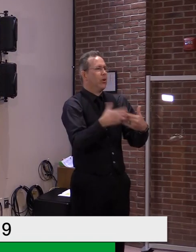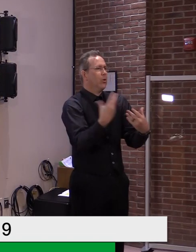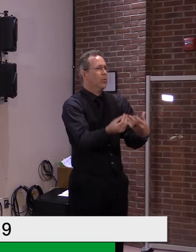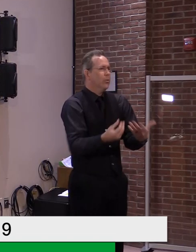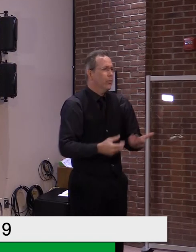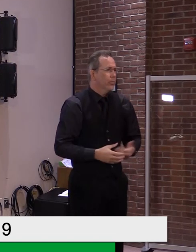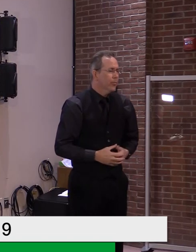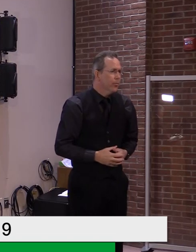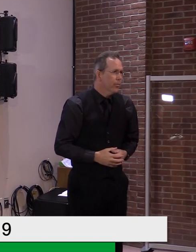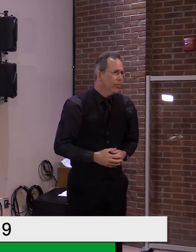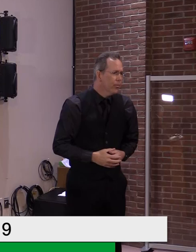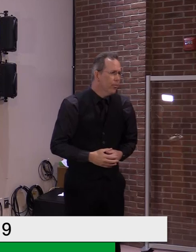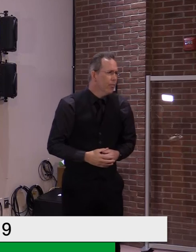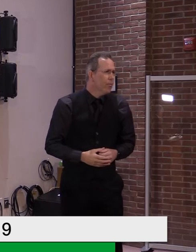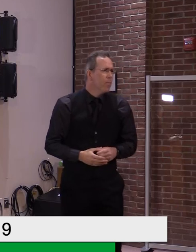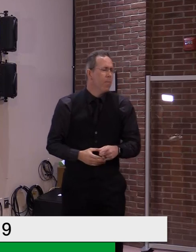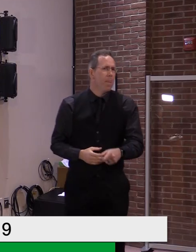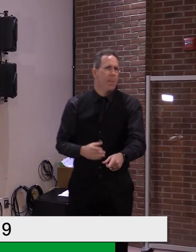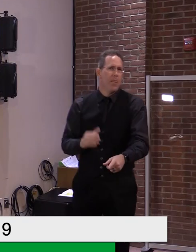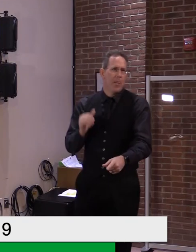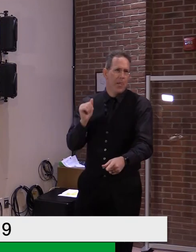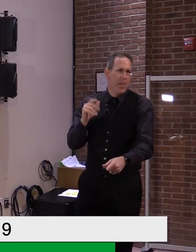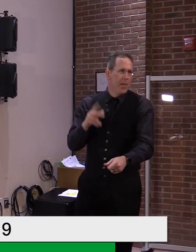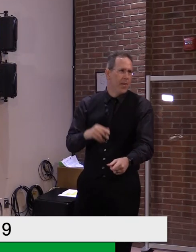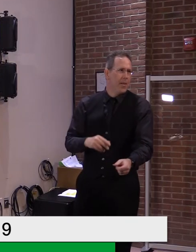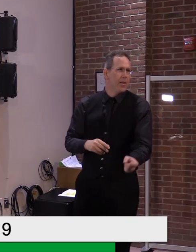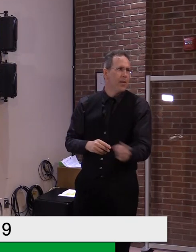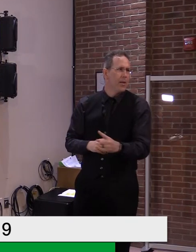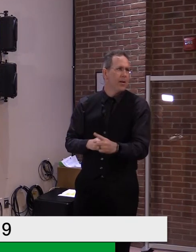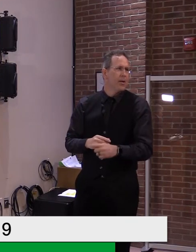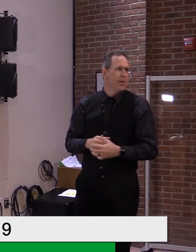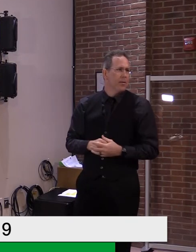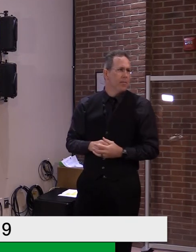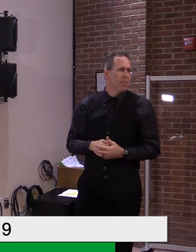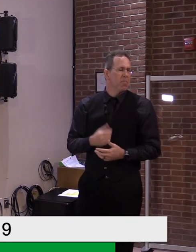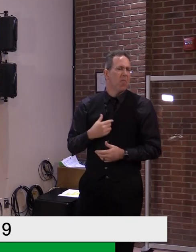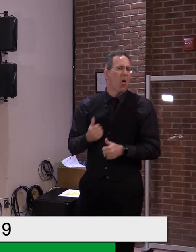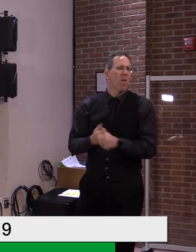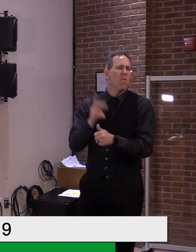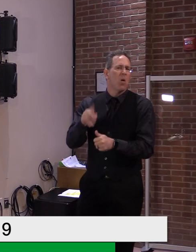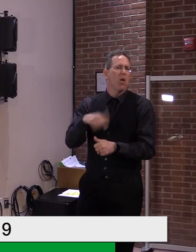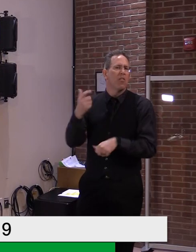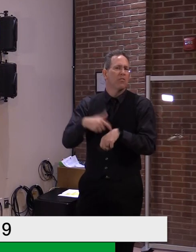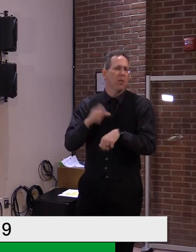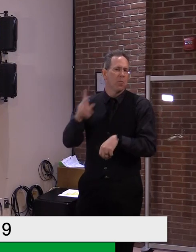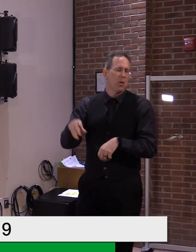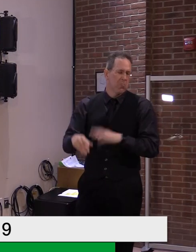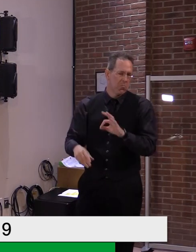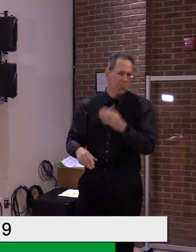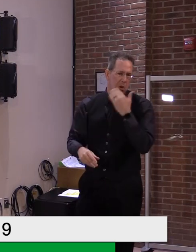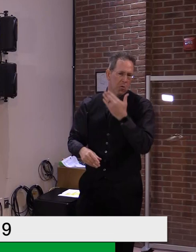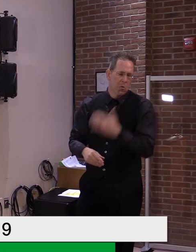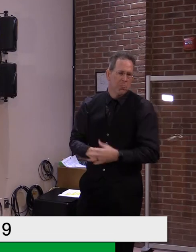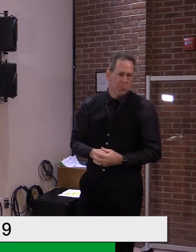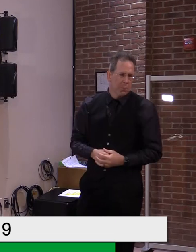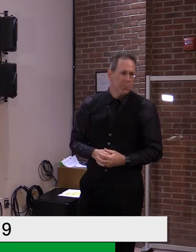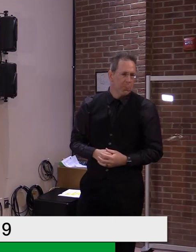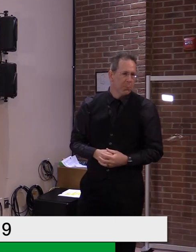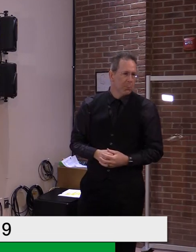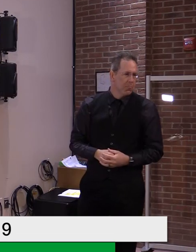All right, we still... Okay, maybe some follow-ups on that, but for time purposes, I guess I'll call it quits.